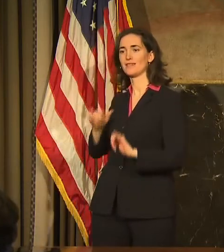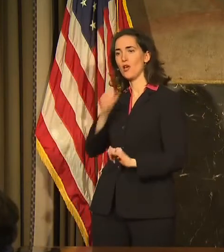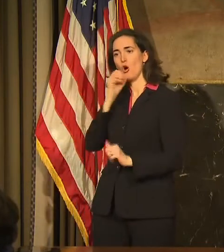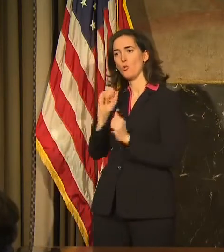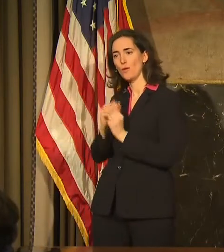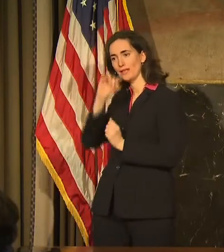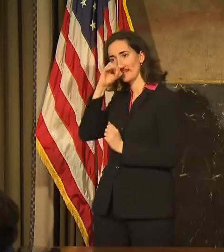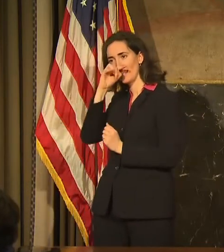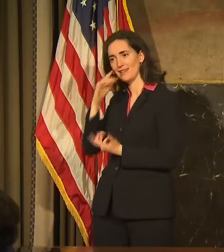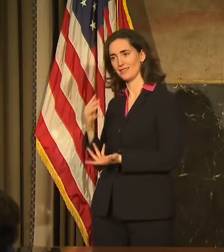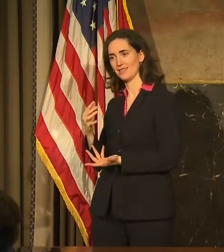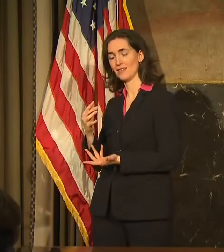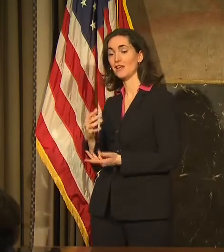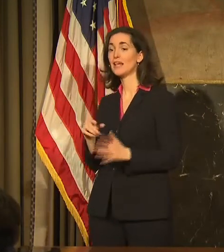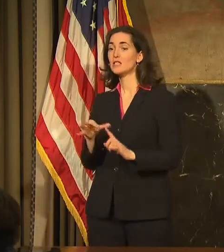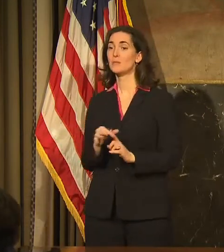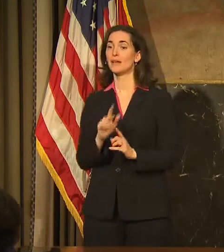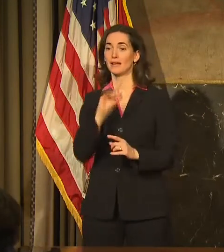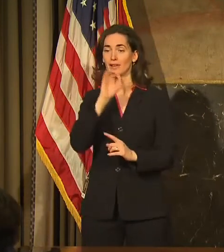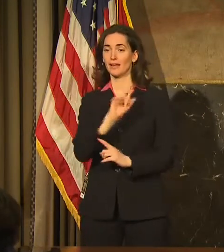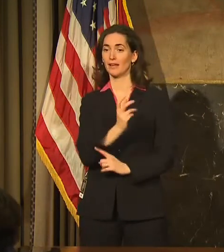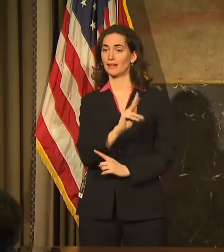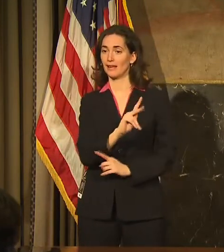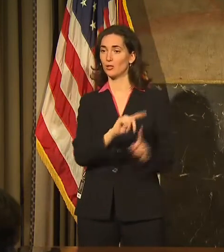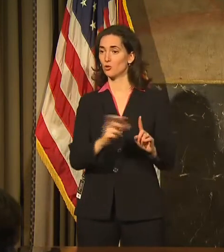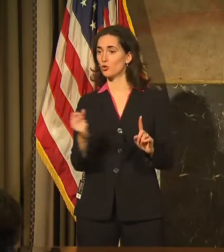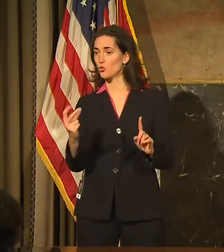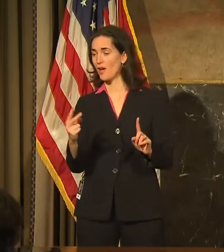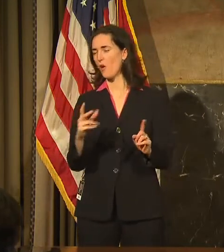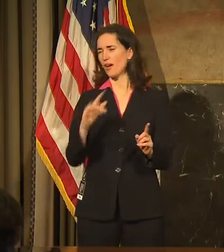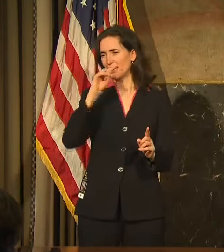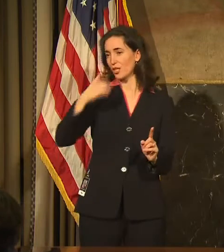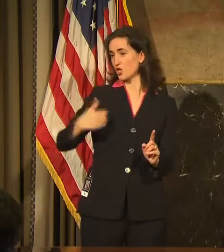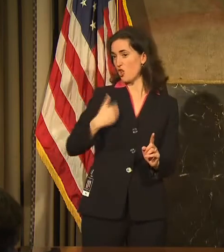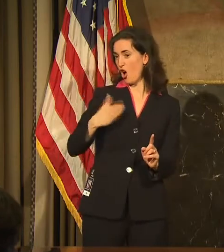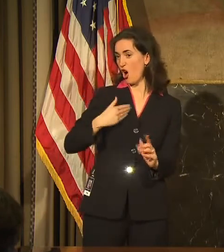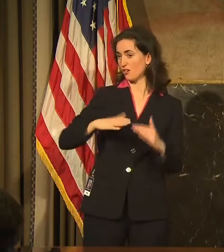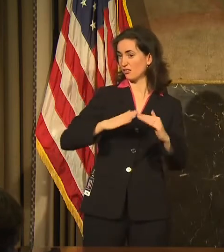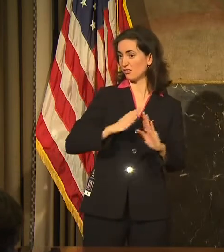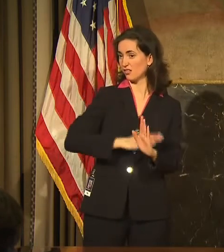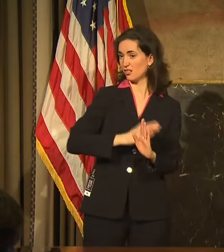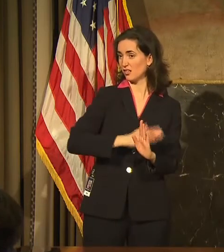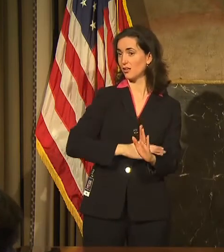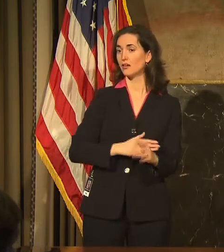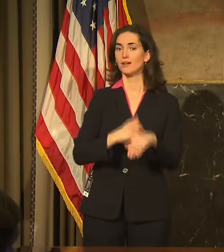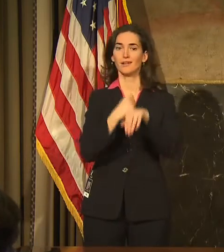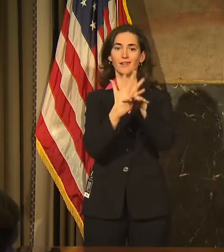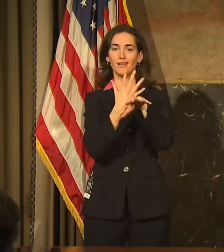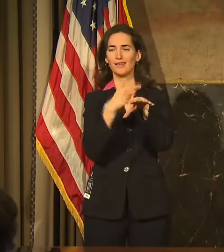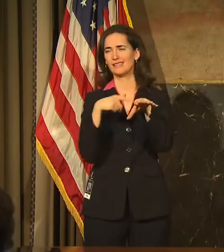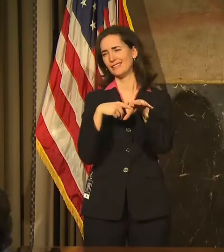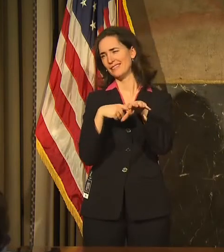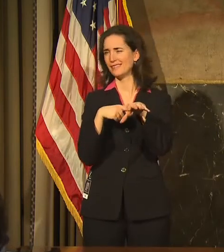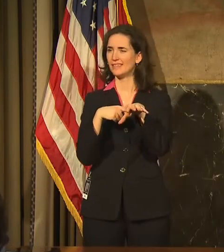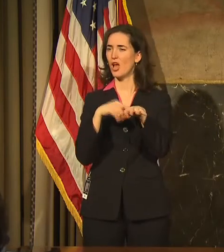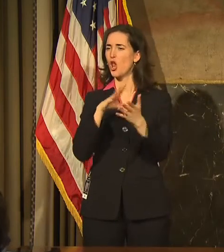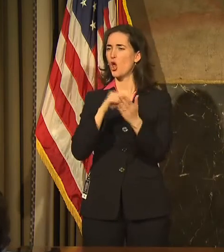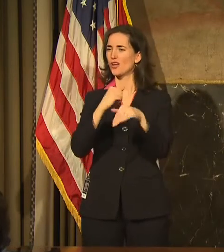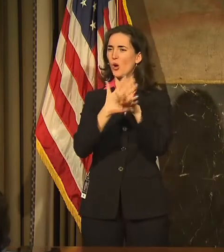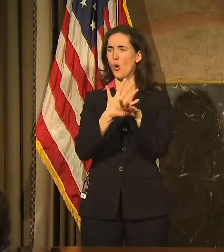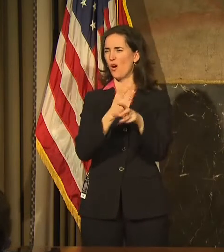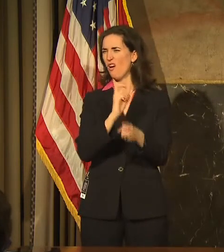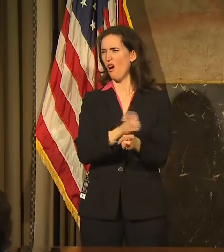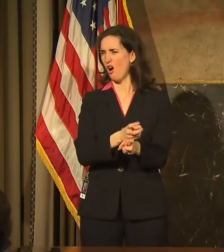and especially K through 12 and in the lower grades. Distance learning is not optimal, and there are